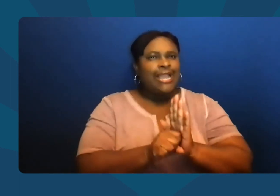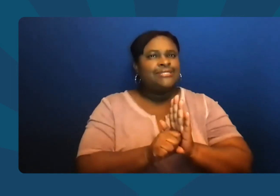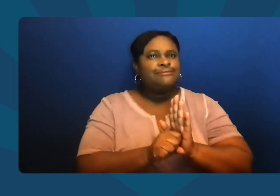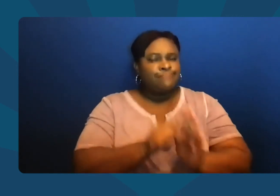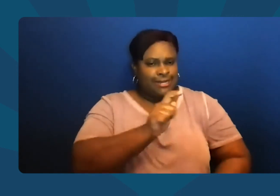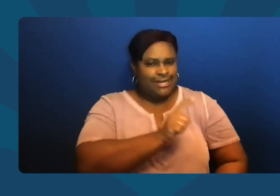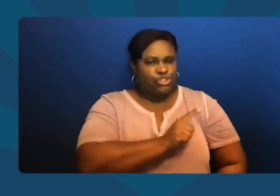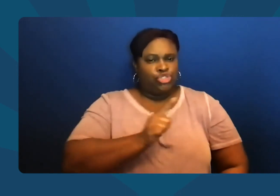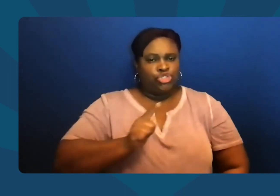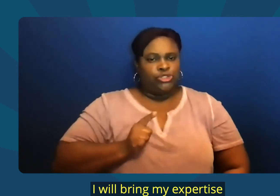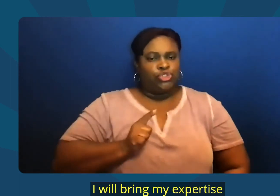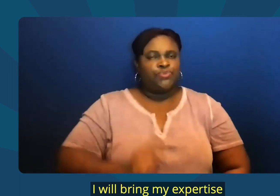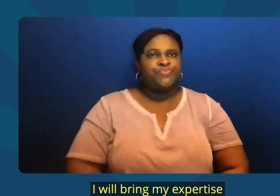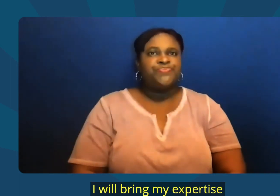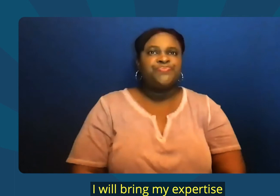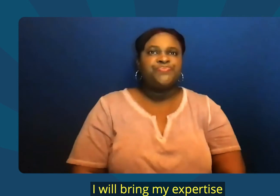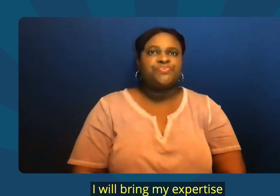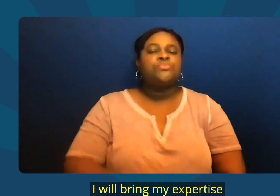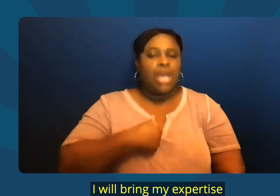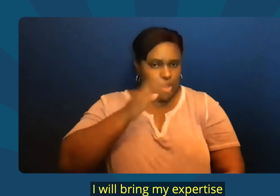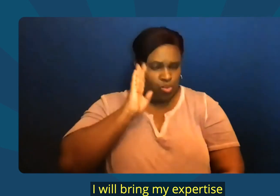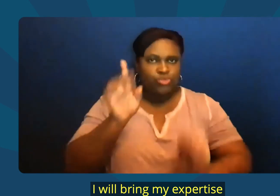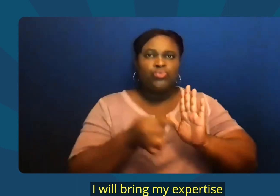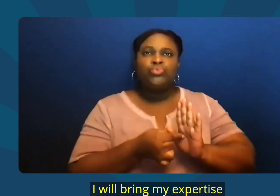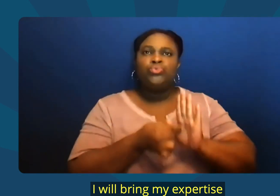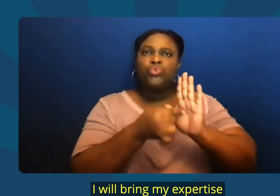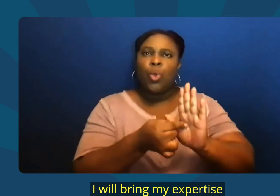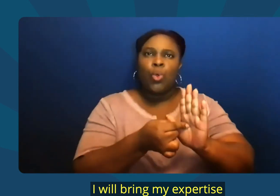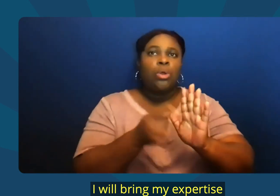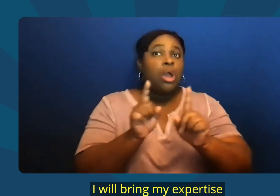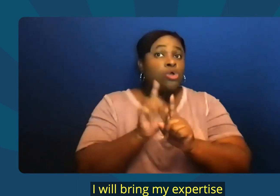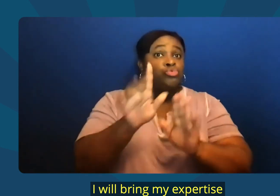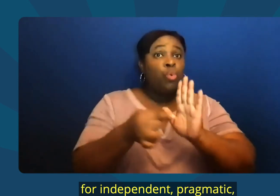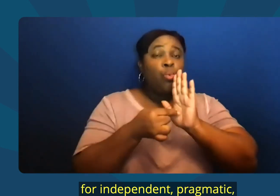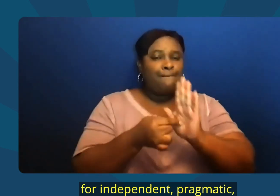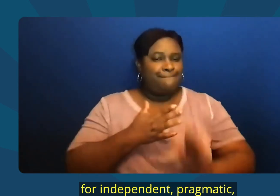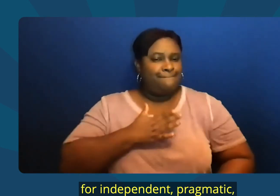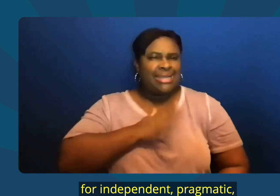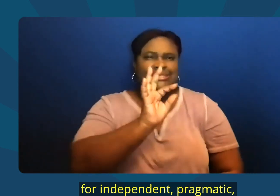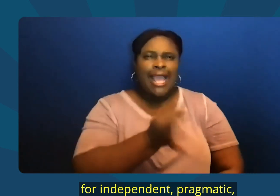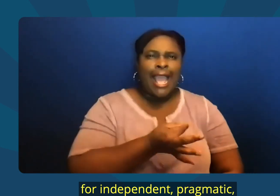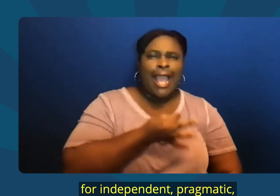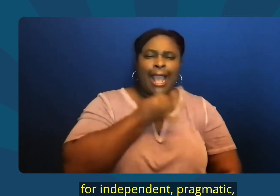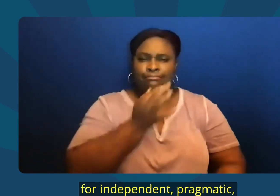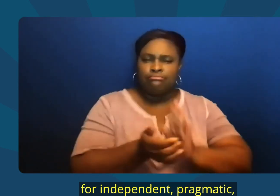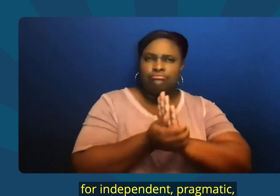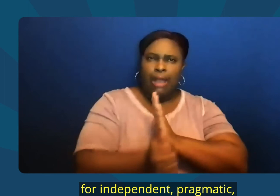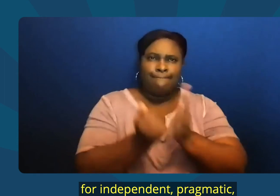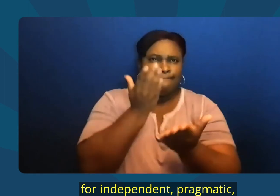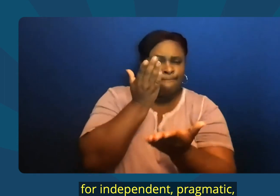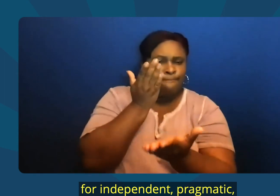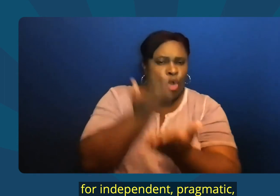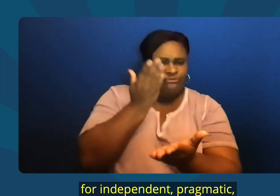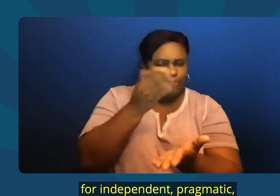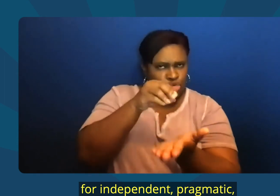As your representative, I will bring my expertise and proven record for independent,